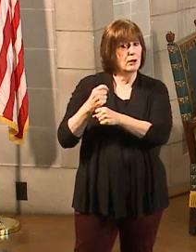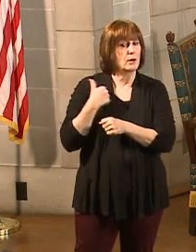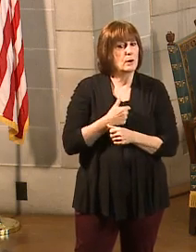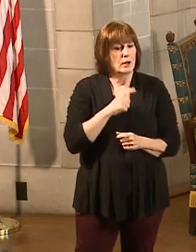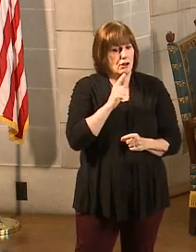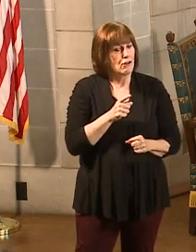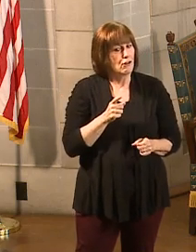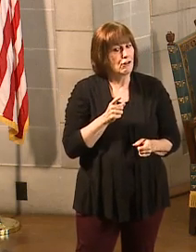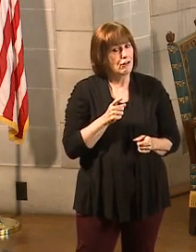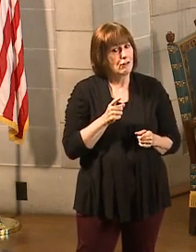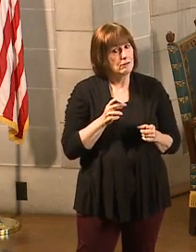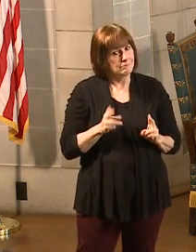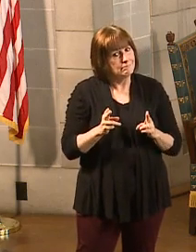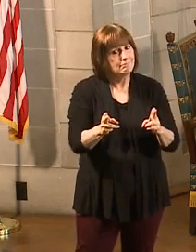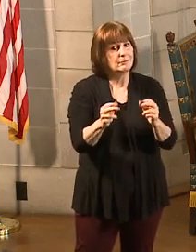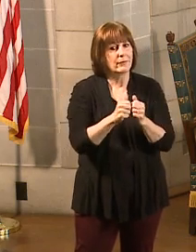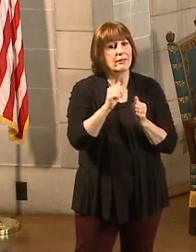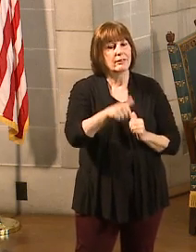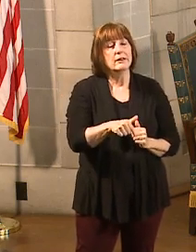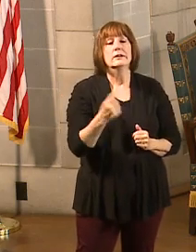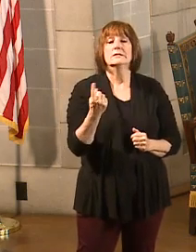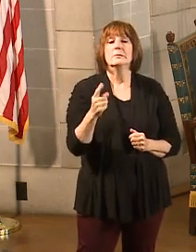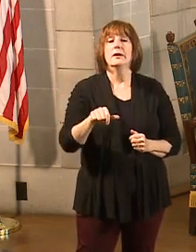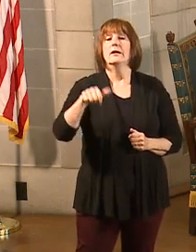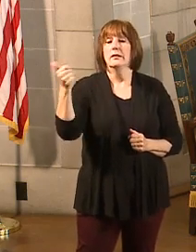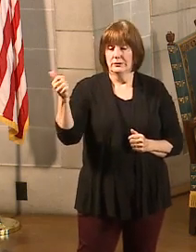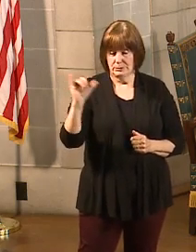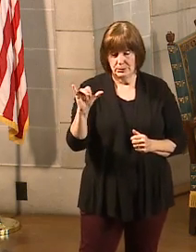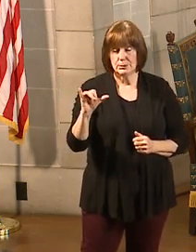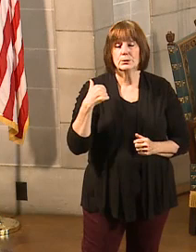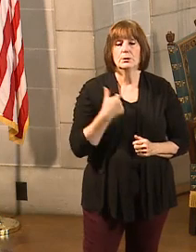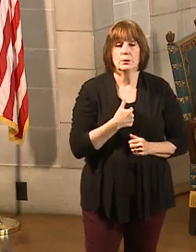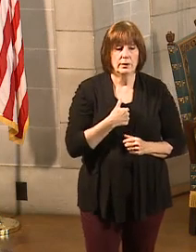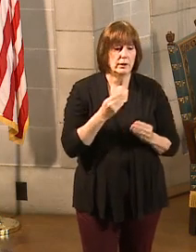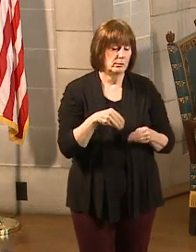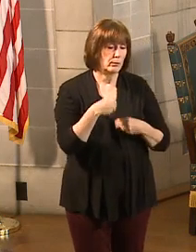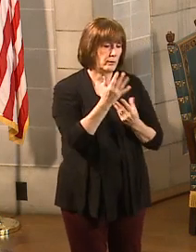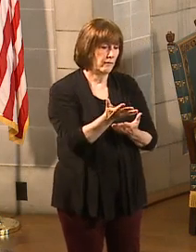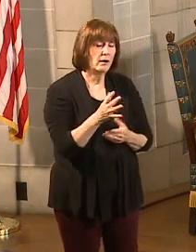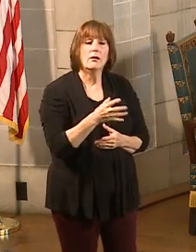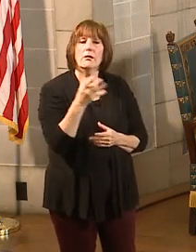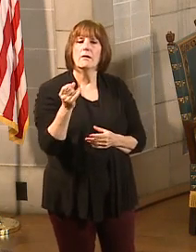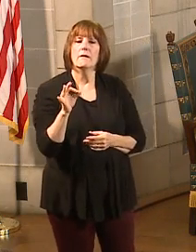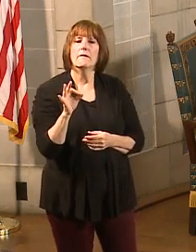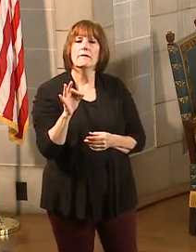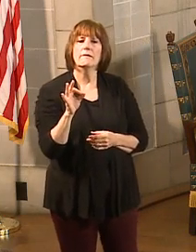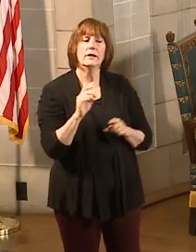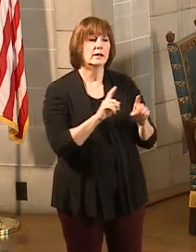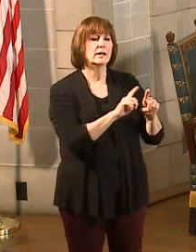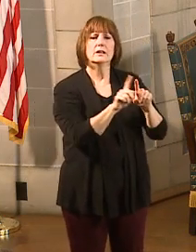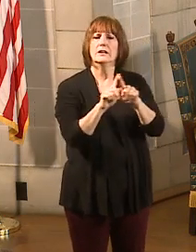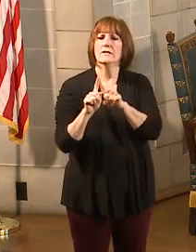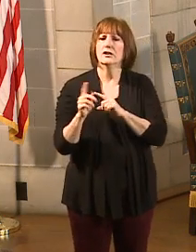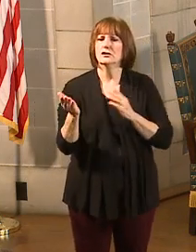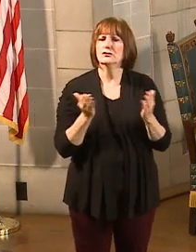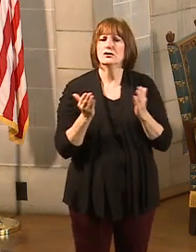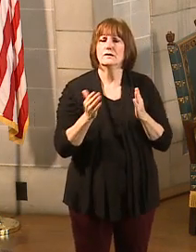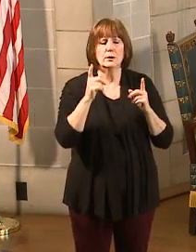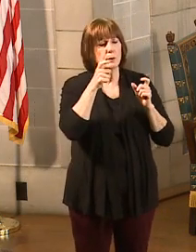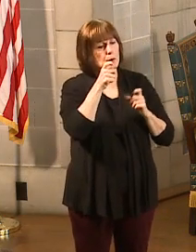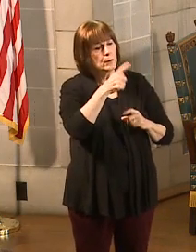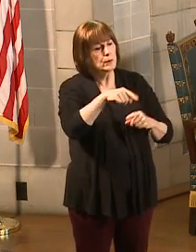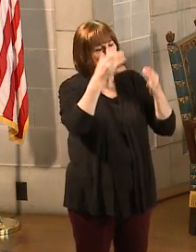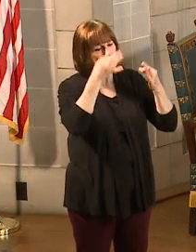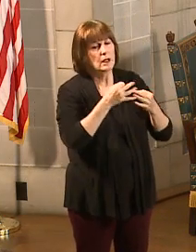hustling on this. By the way, we've also done something else. We've also provided a lot of wraparound service for these students that decide